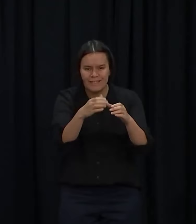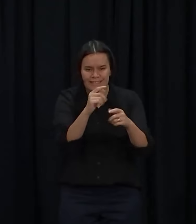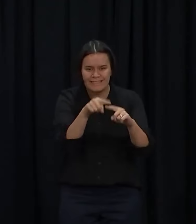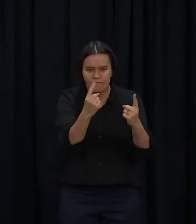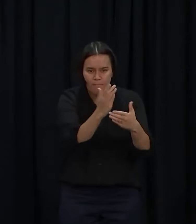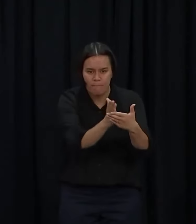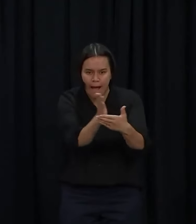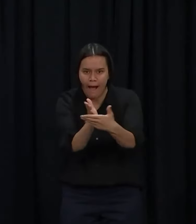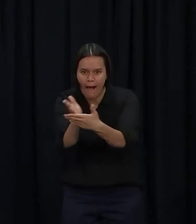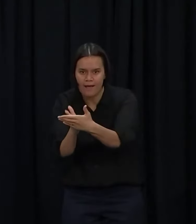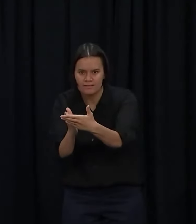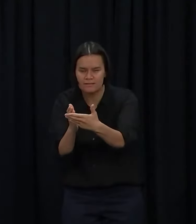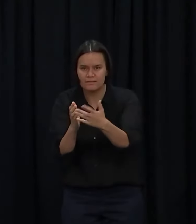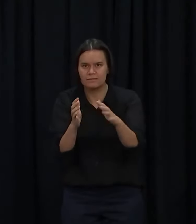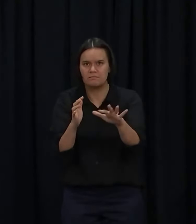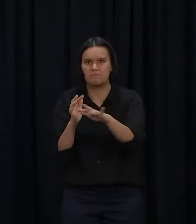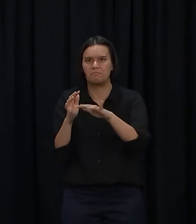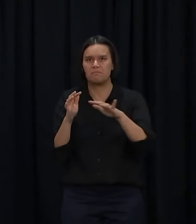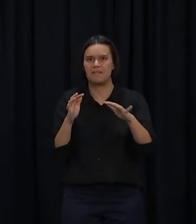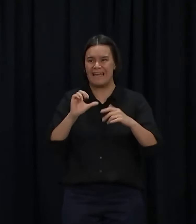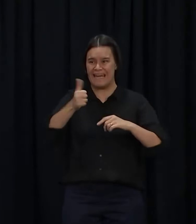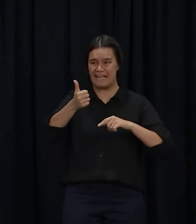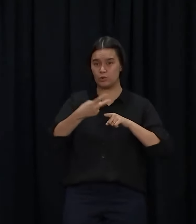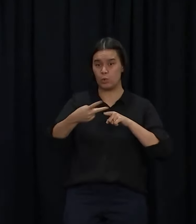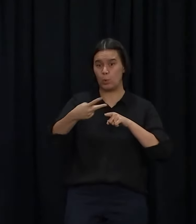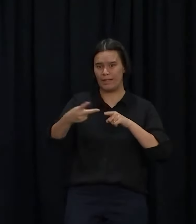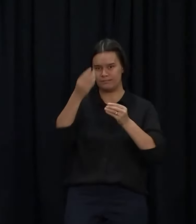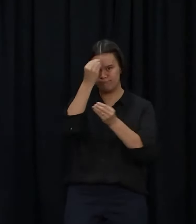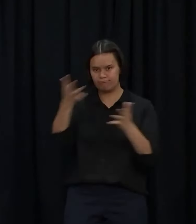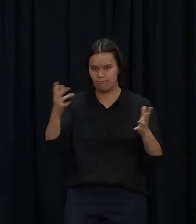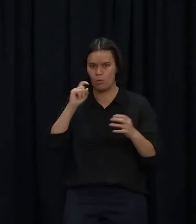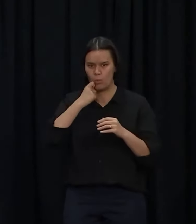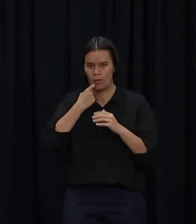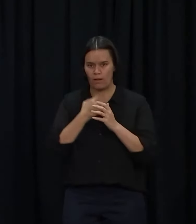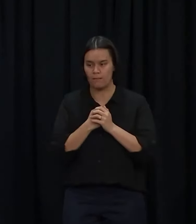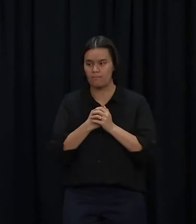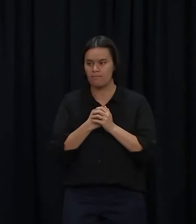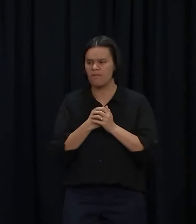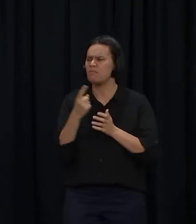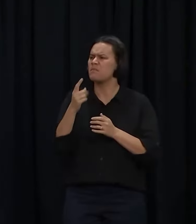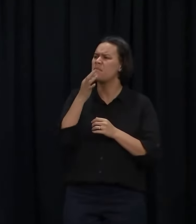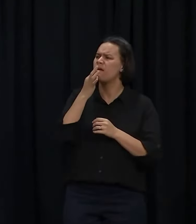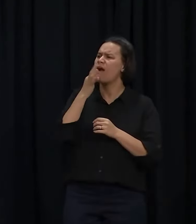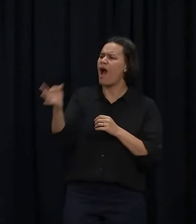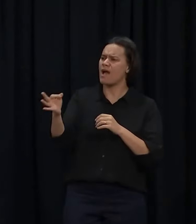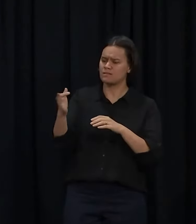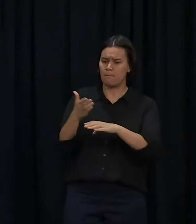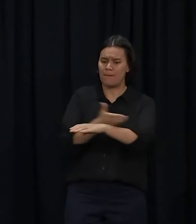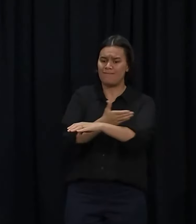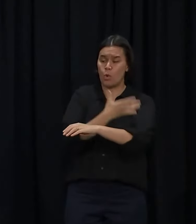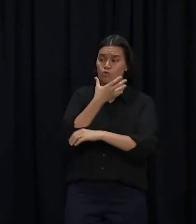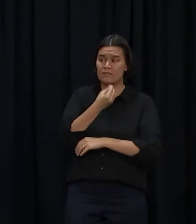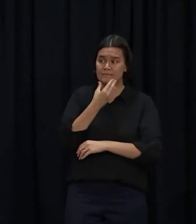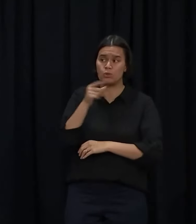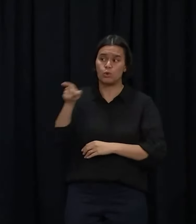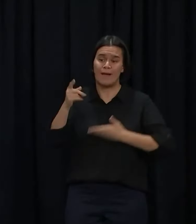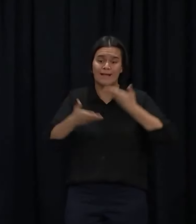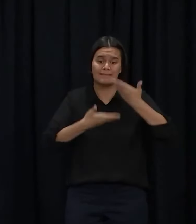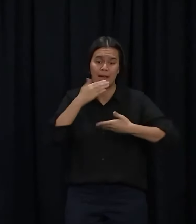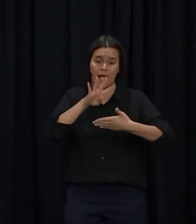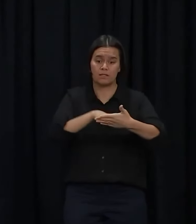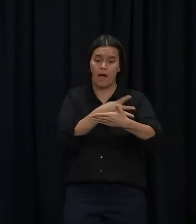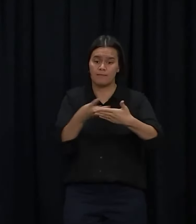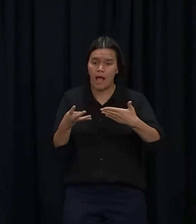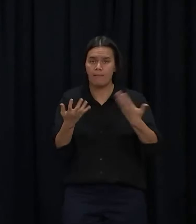the Cabinet in the following 2 weeks. At the time that announcement was made just before Christmas, that final week, yeah,